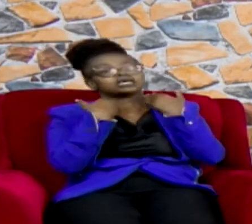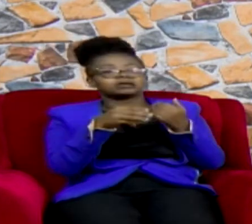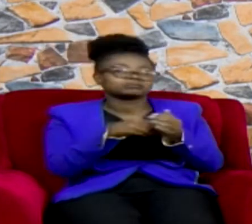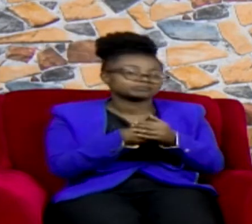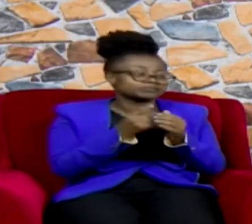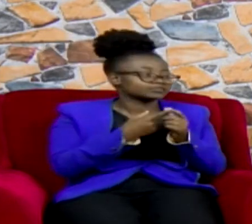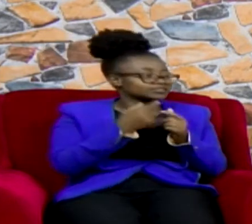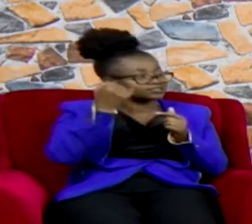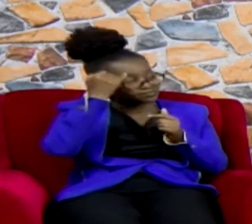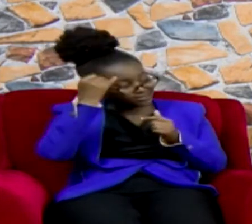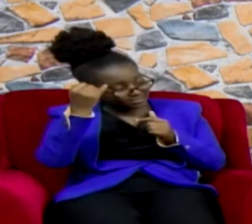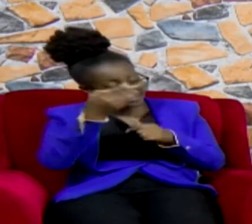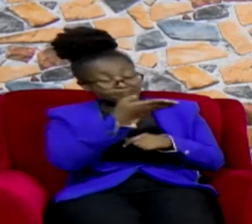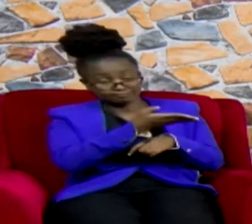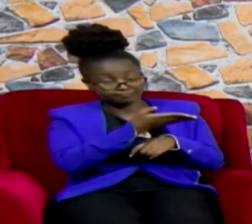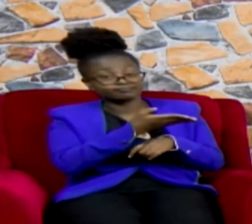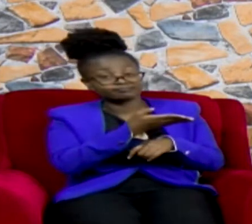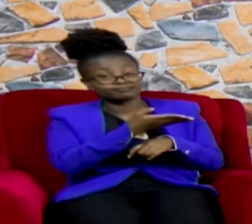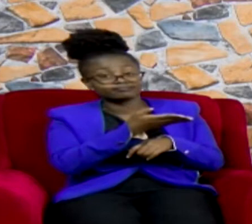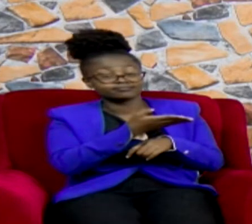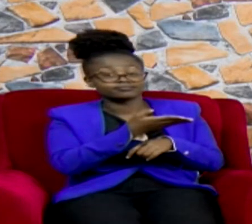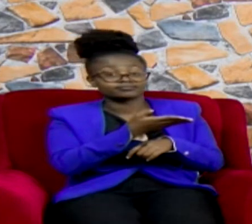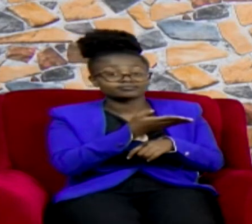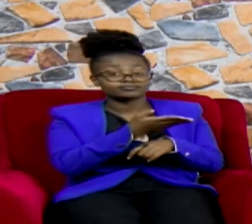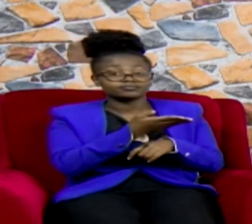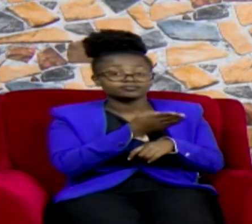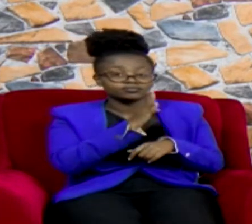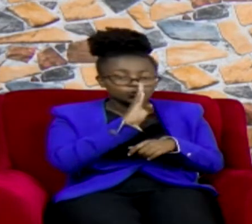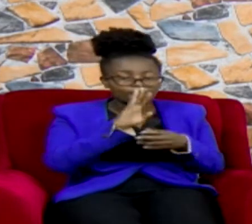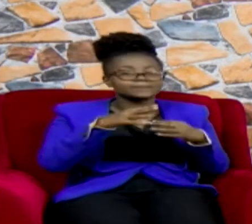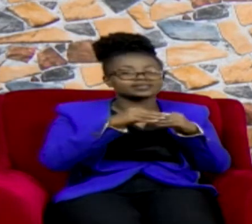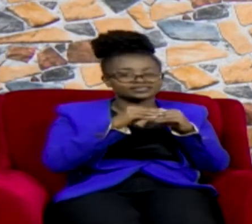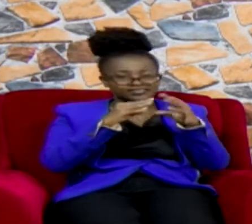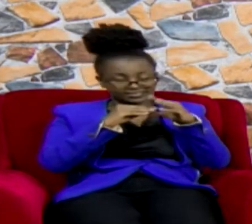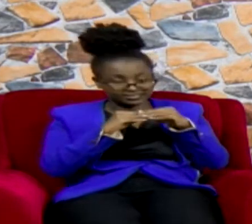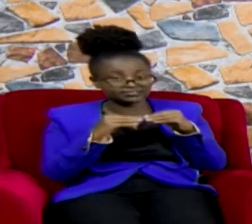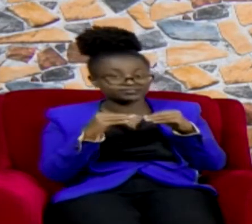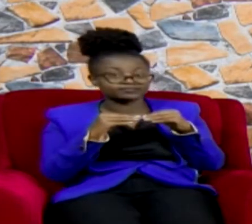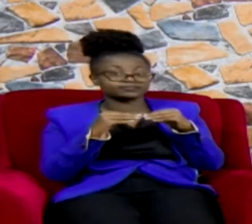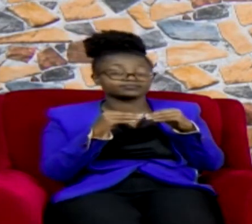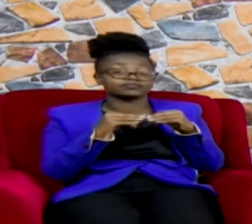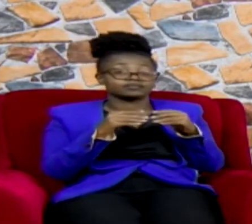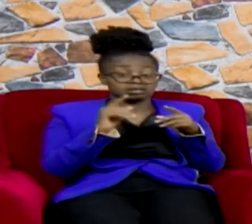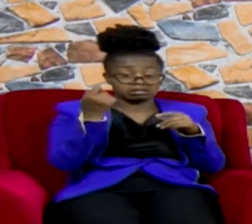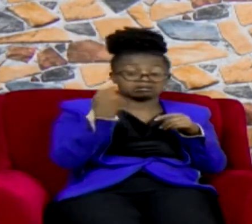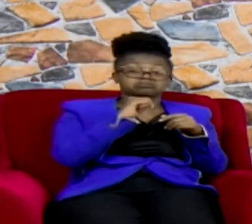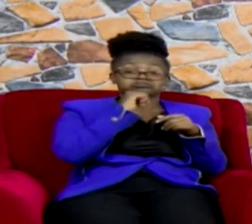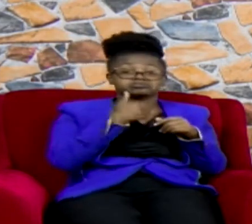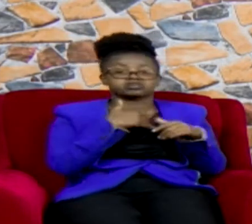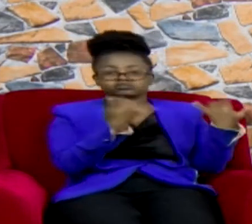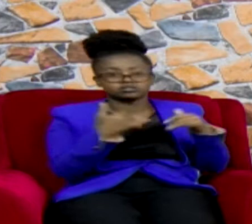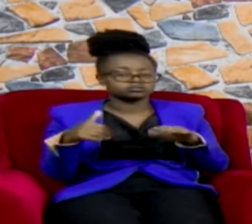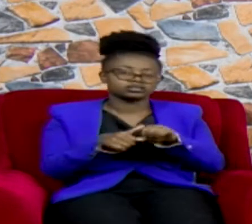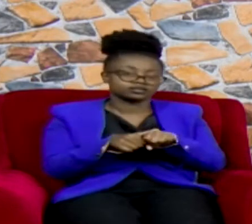now is imaginative. Ah, okay. So you're being creative. Yes, yeah? yes. But in Kenya we don't have the play